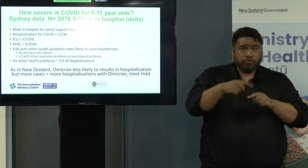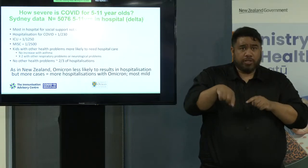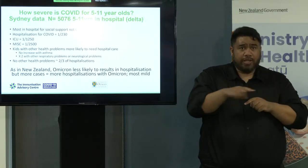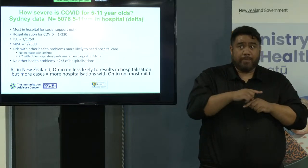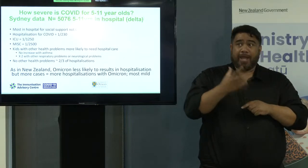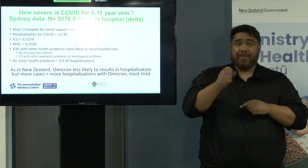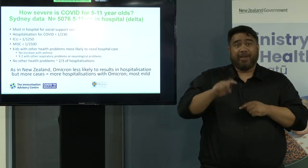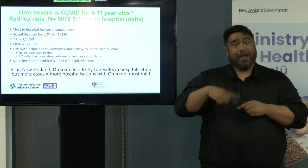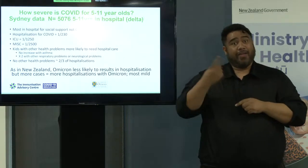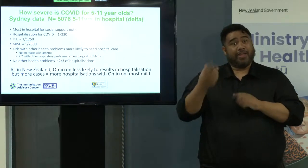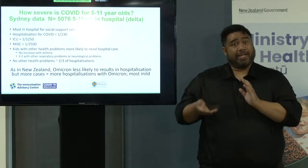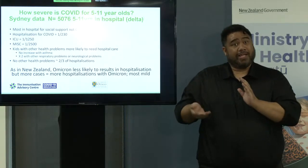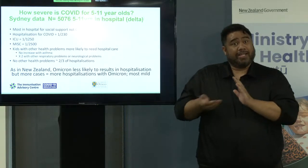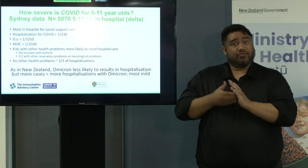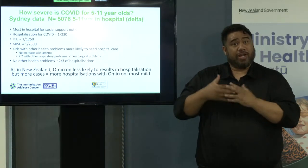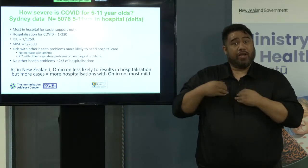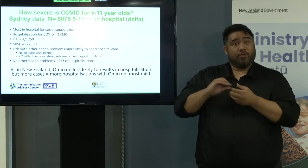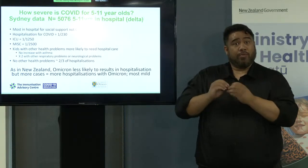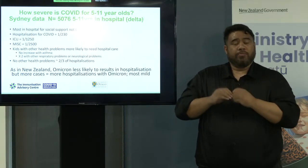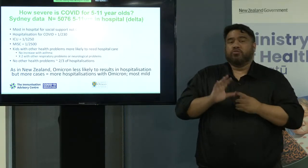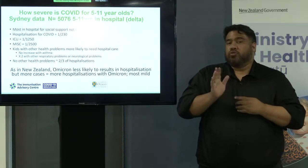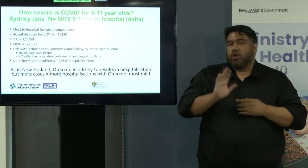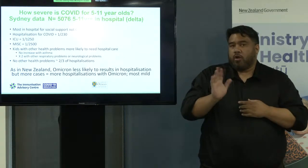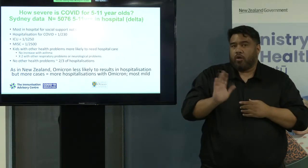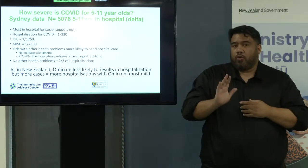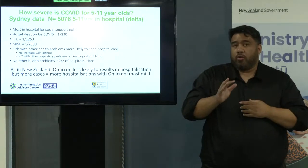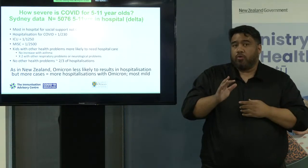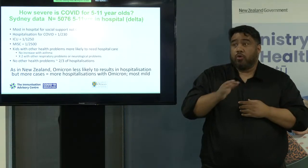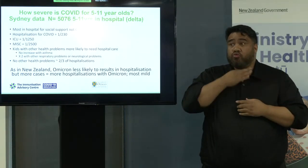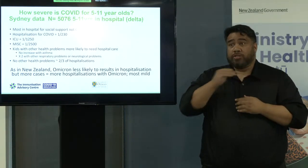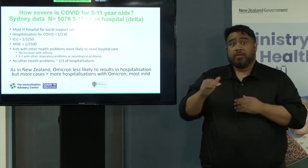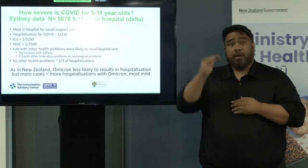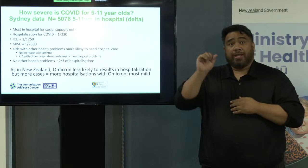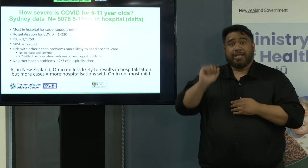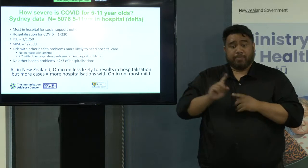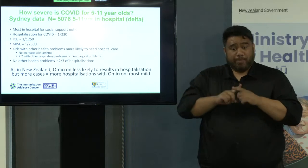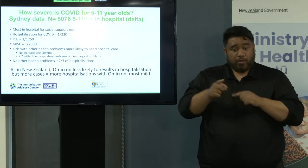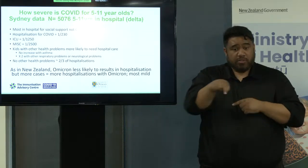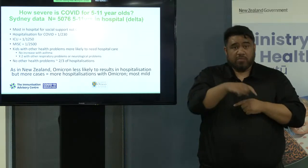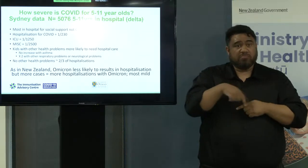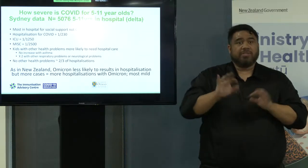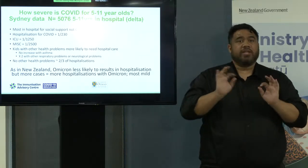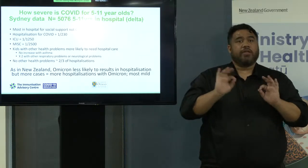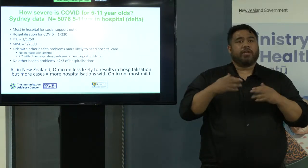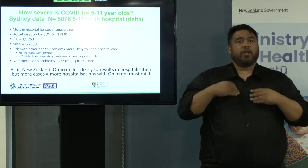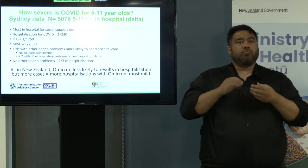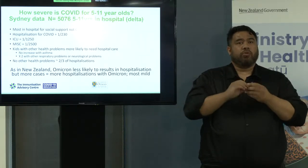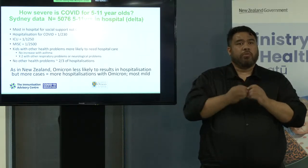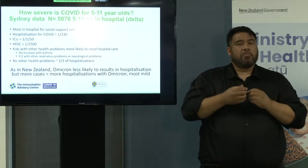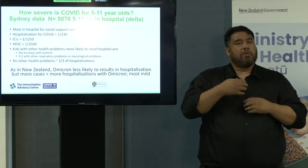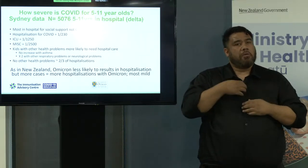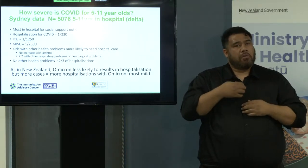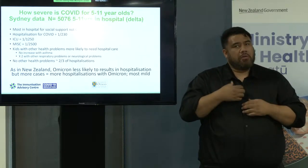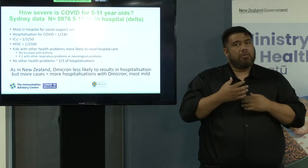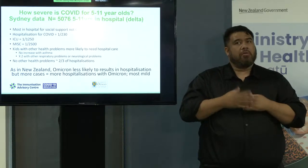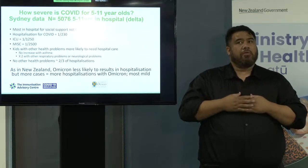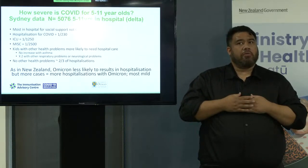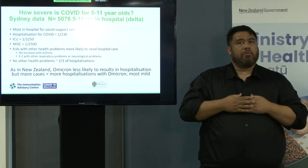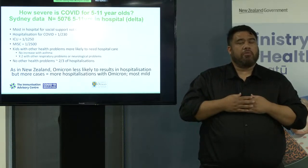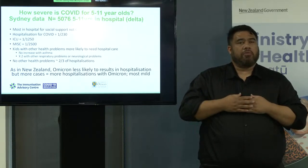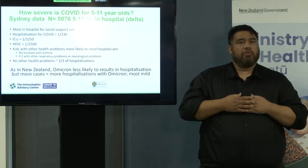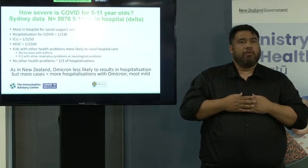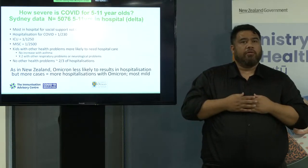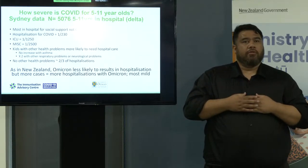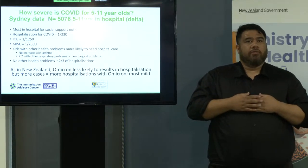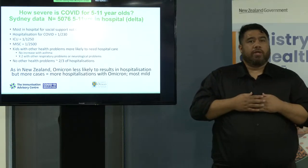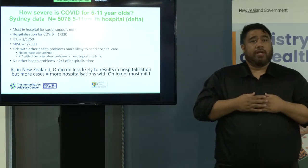the risks to the kids with health problems were quite a bit higher. And talking to my colleagues over here, they've been